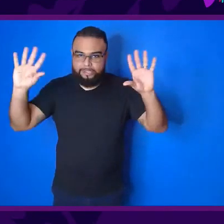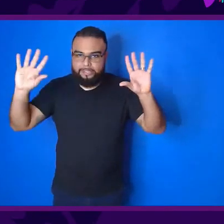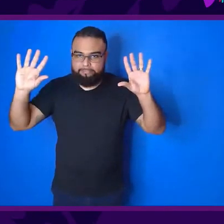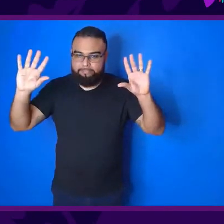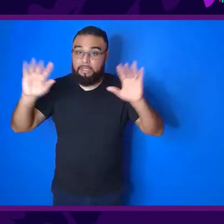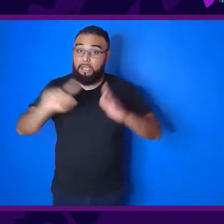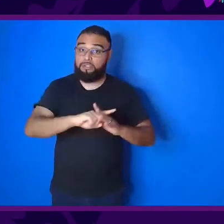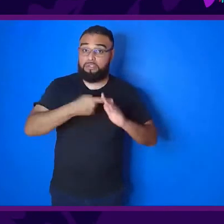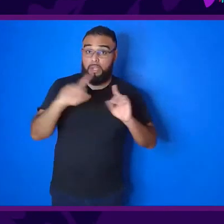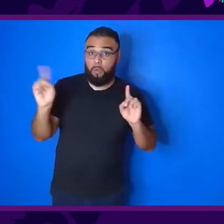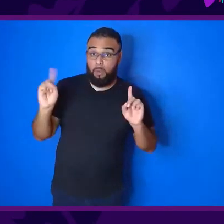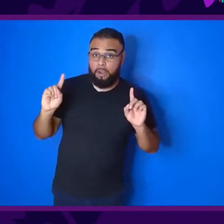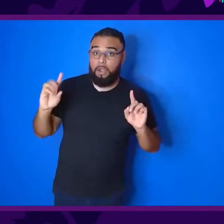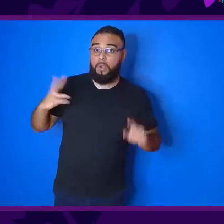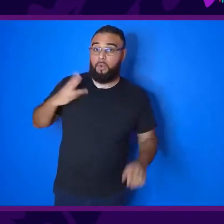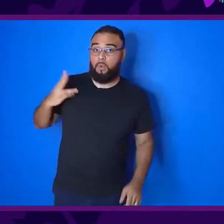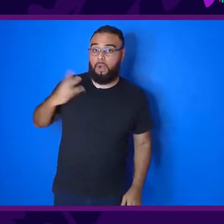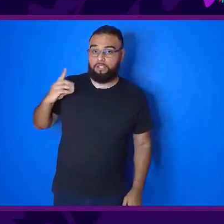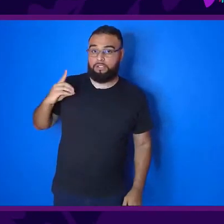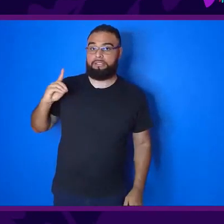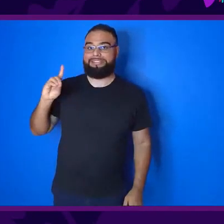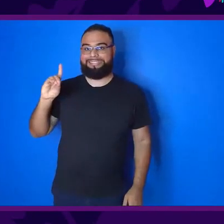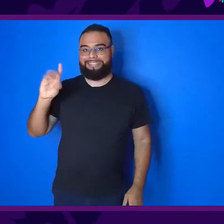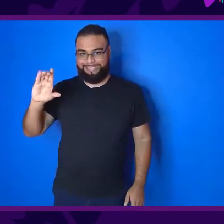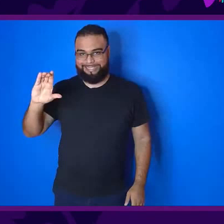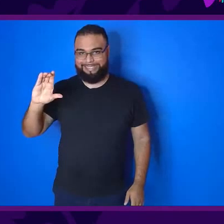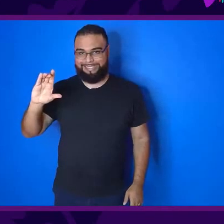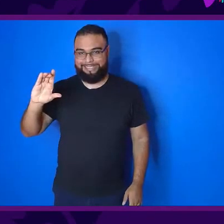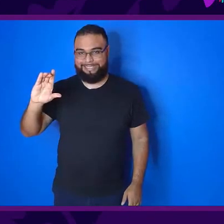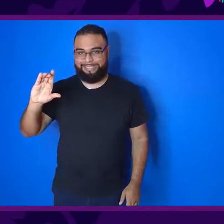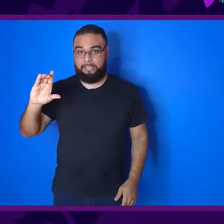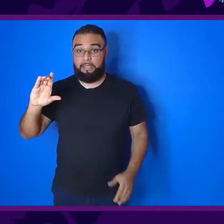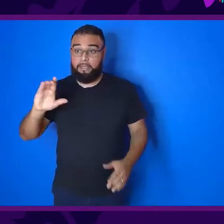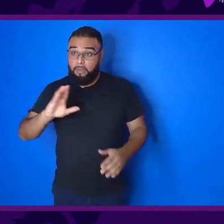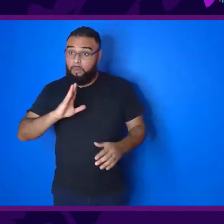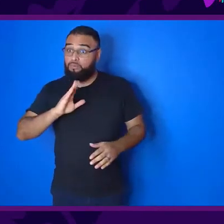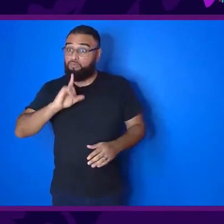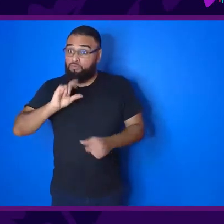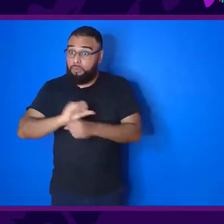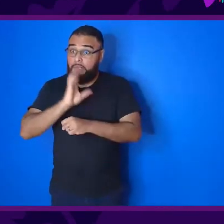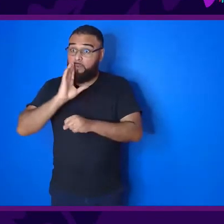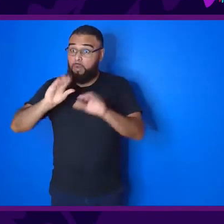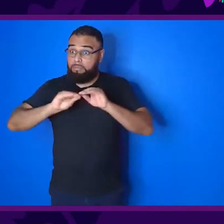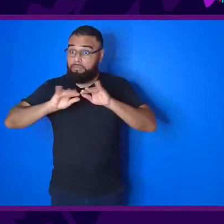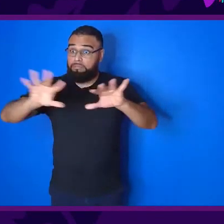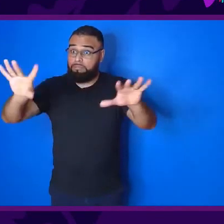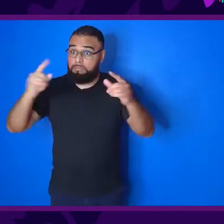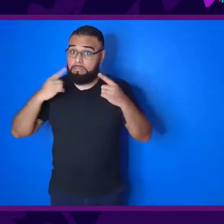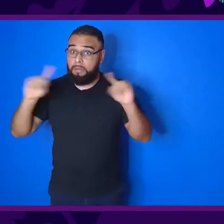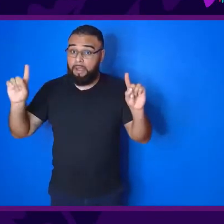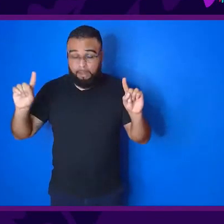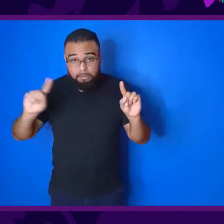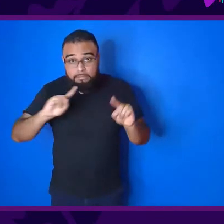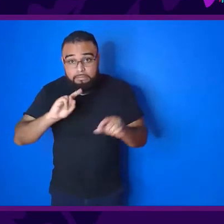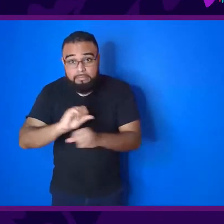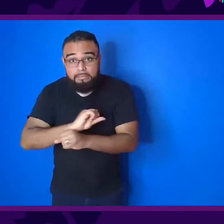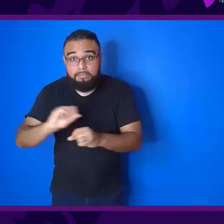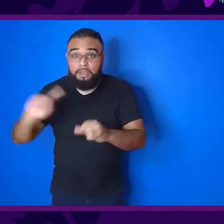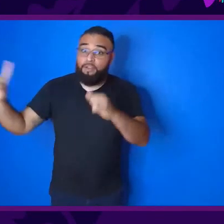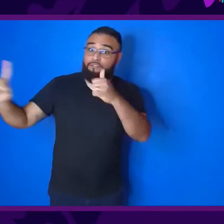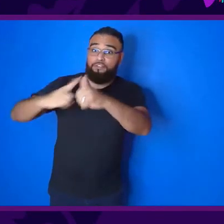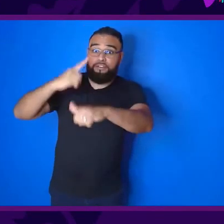we didn't know if it was going to gain traction, but it did. 16 people were arrested the first Friday and over 300